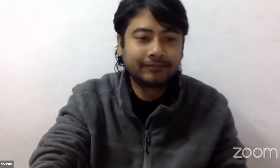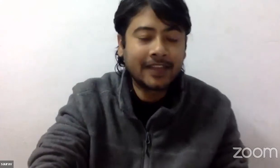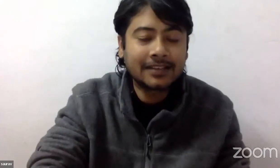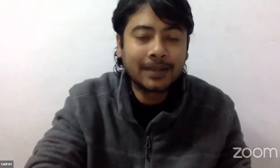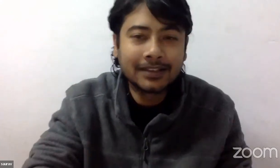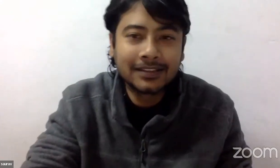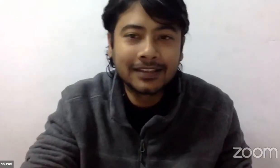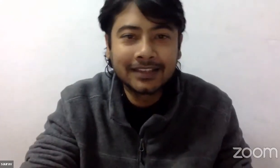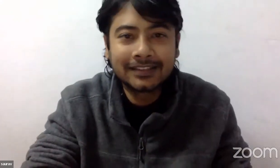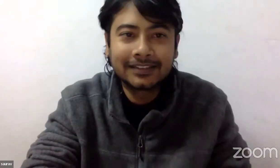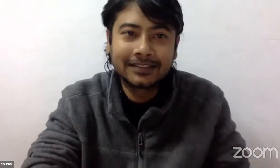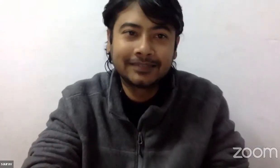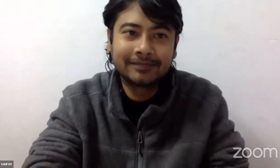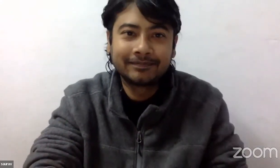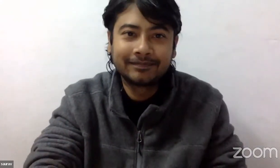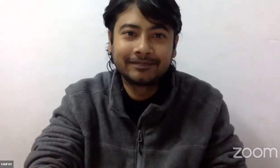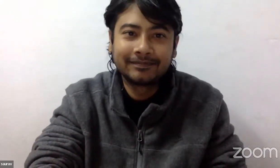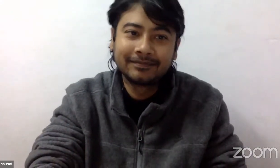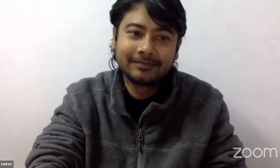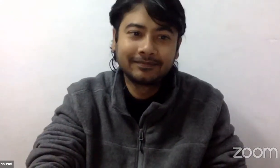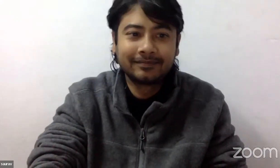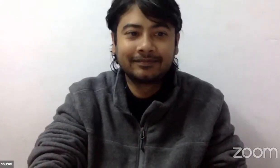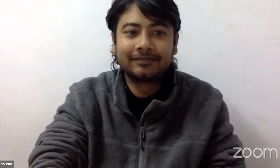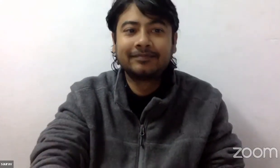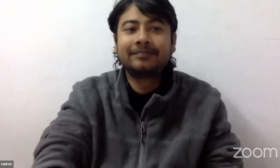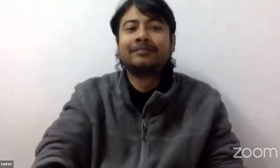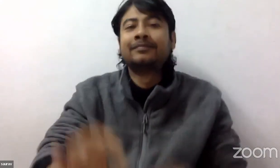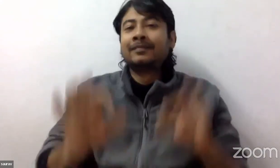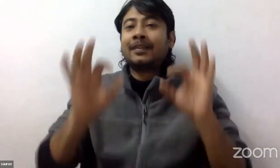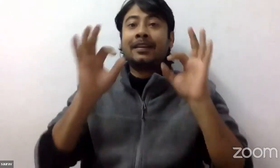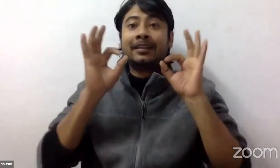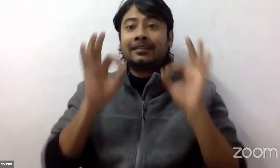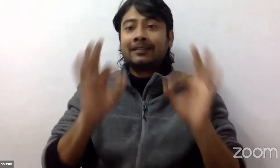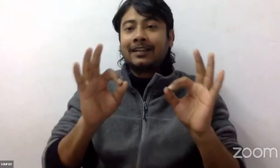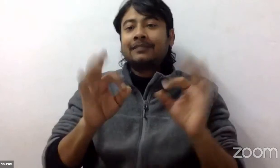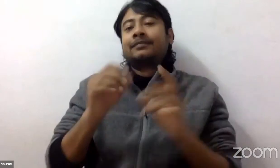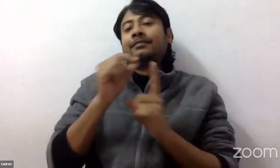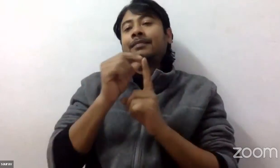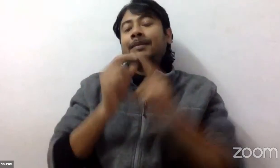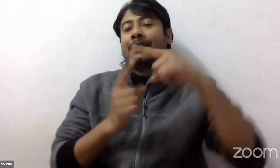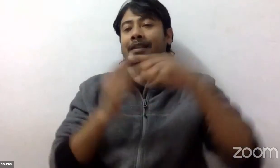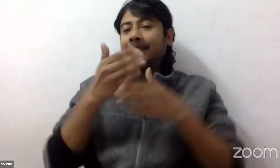Yes, Mataji, yes. Yeah. So I'll start sharing the screen and let's start.